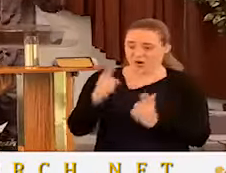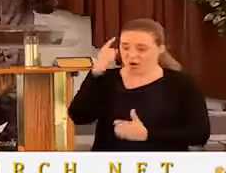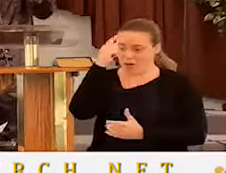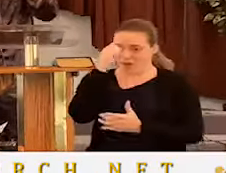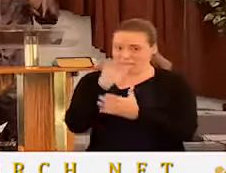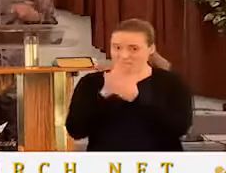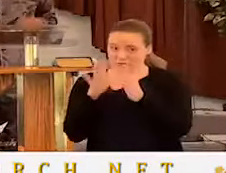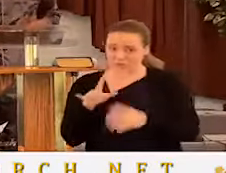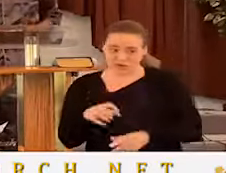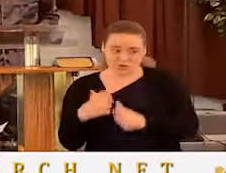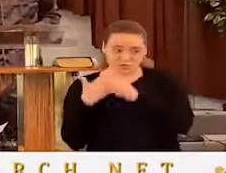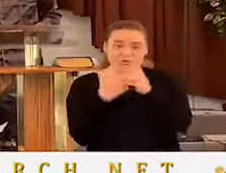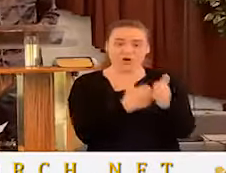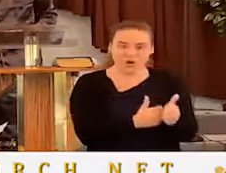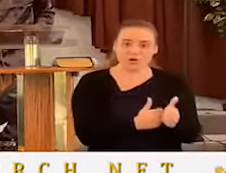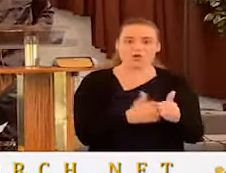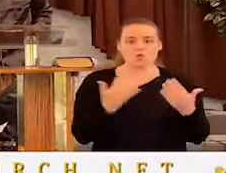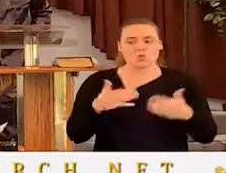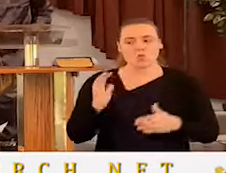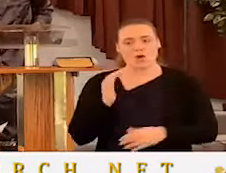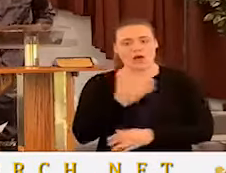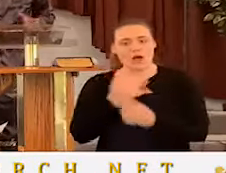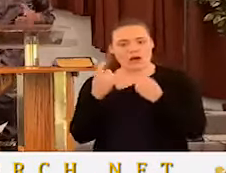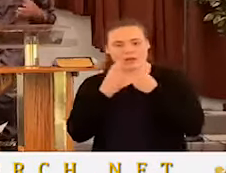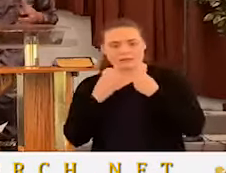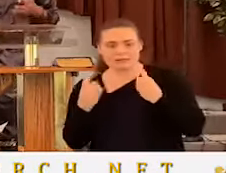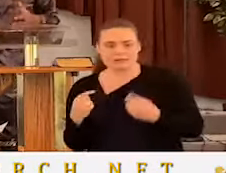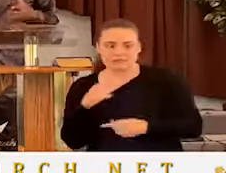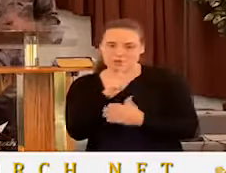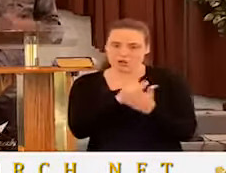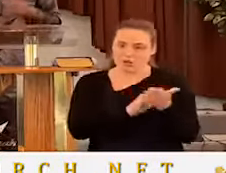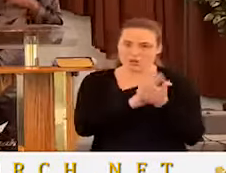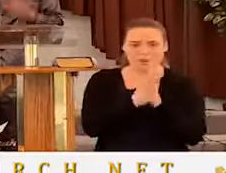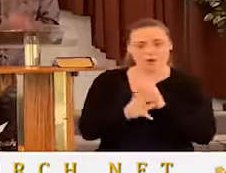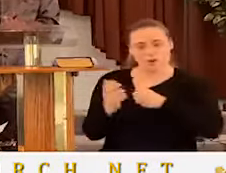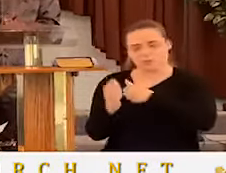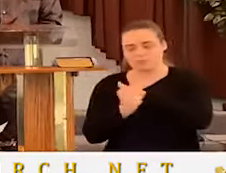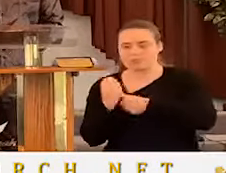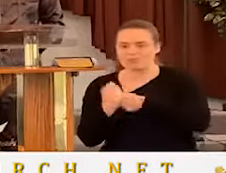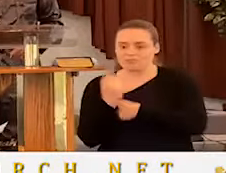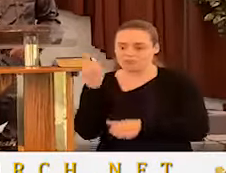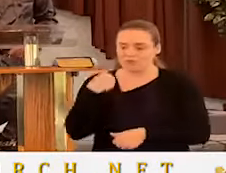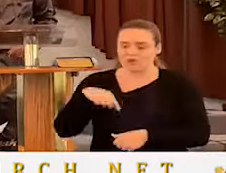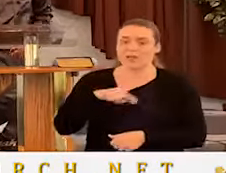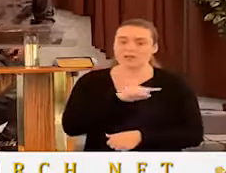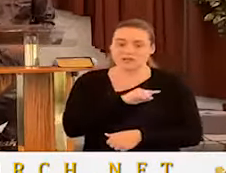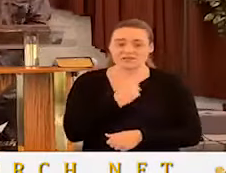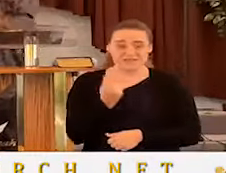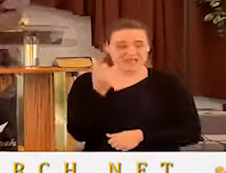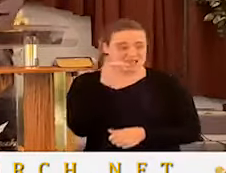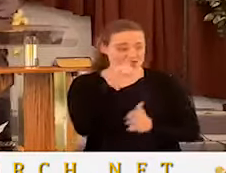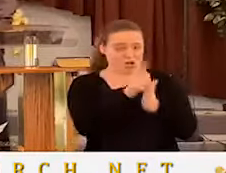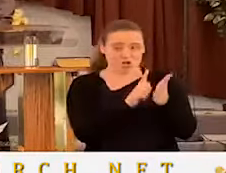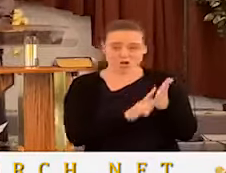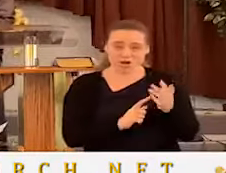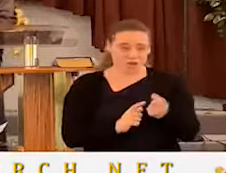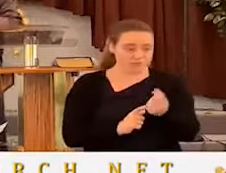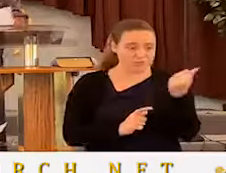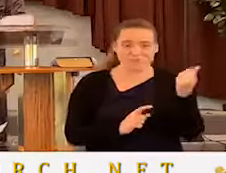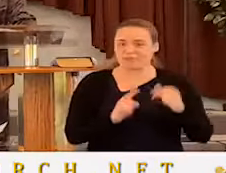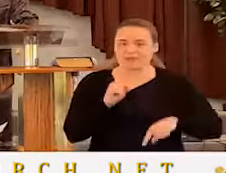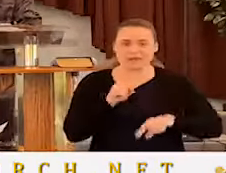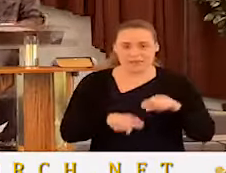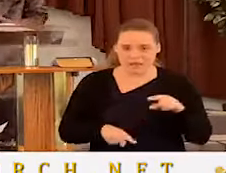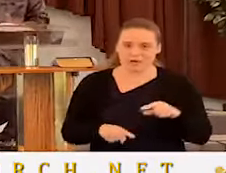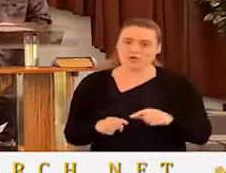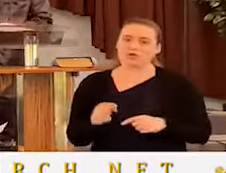sin made it deadly to humanity. Since we cannot dispose of the law, then let's deal with